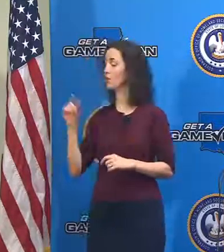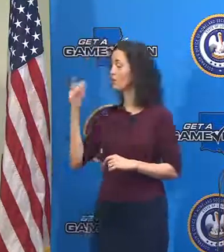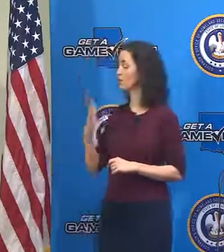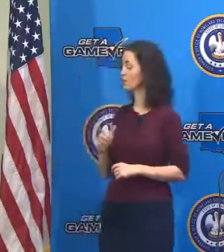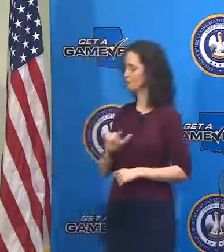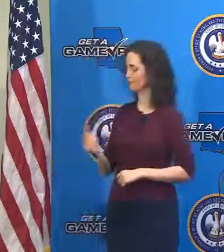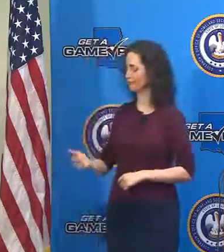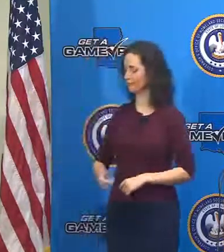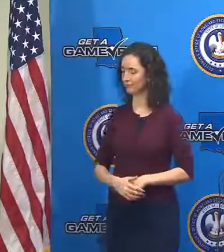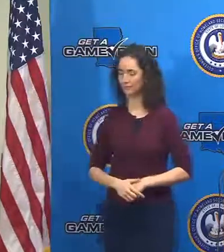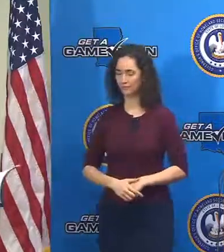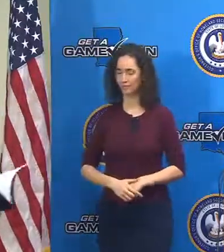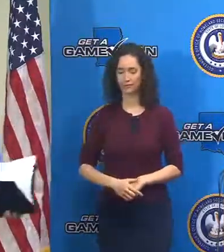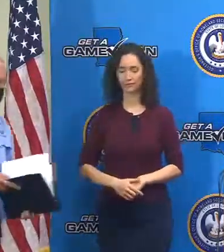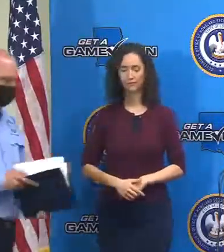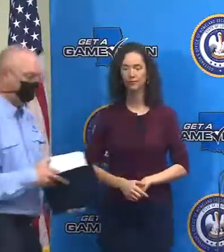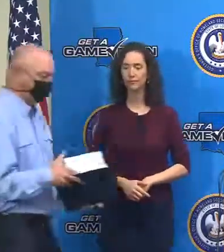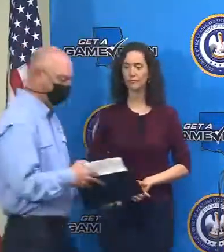with that, I turn it back over to you.